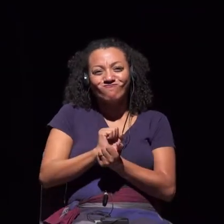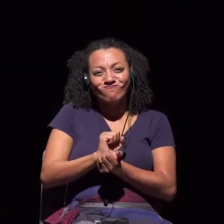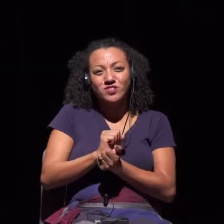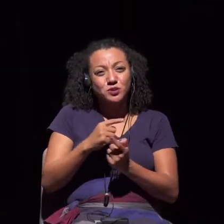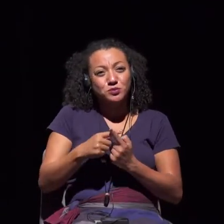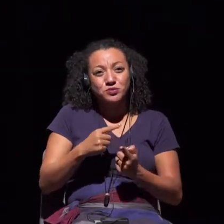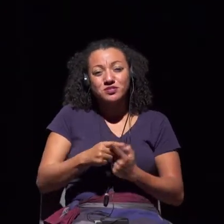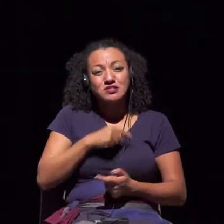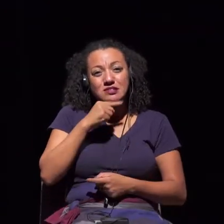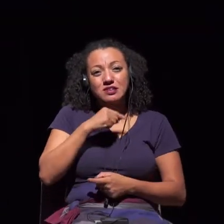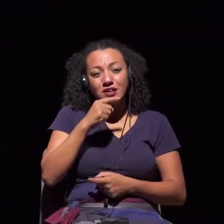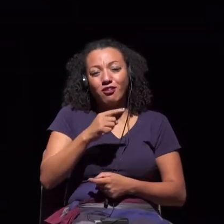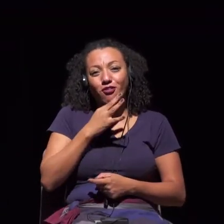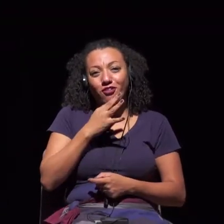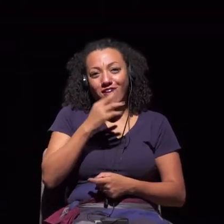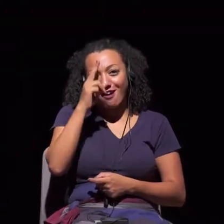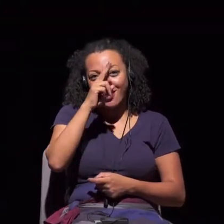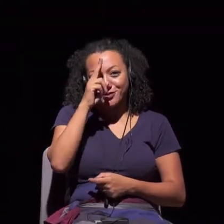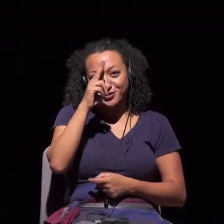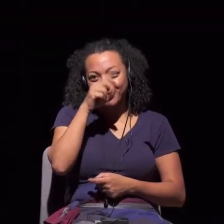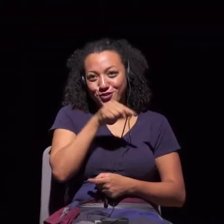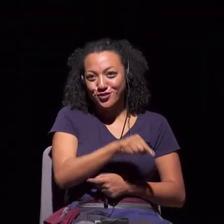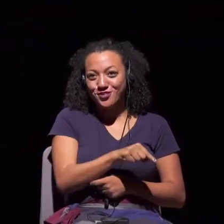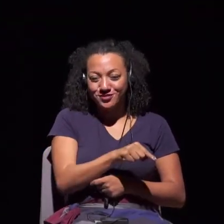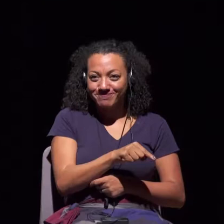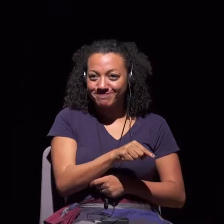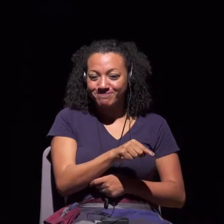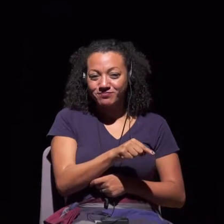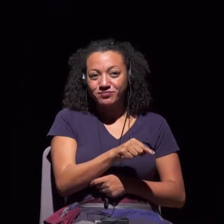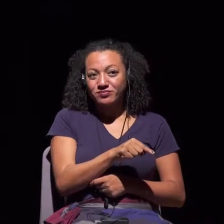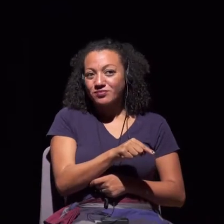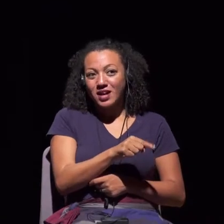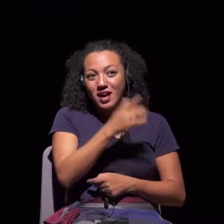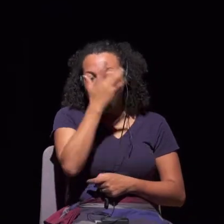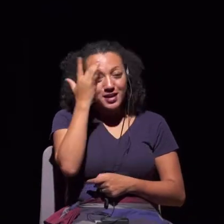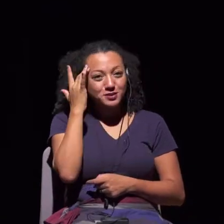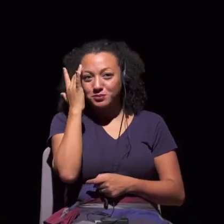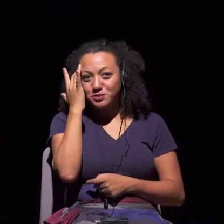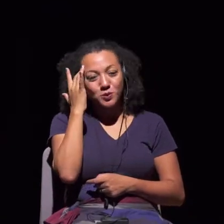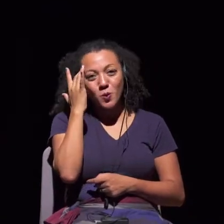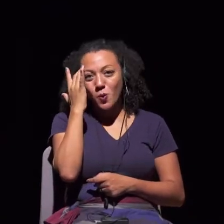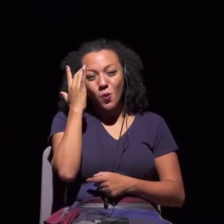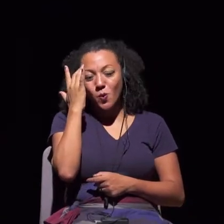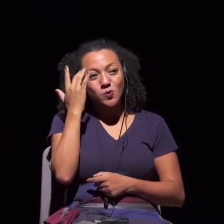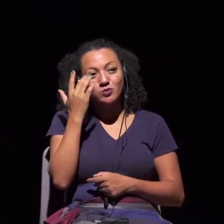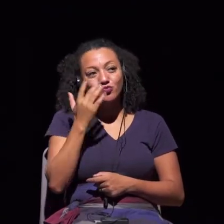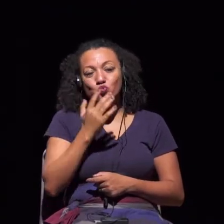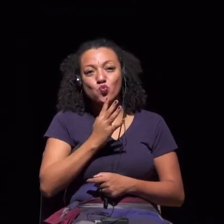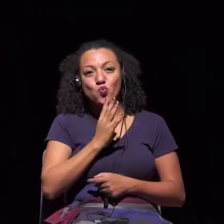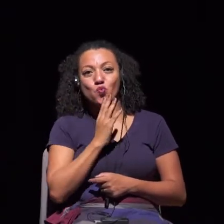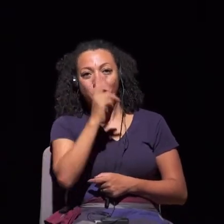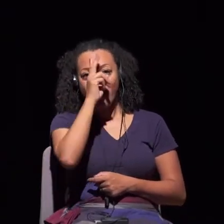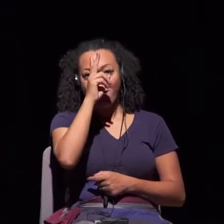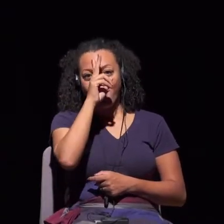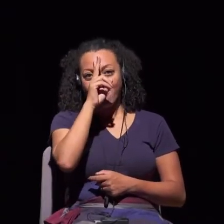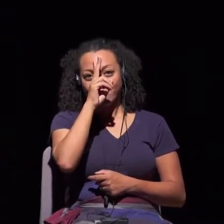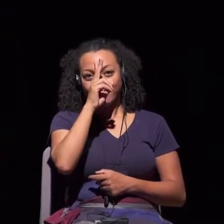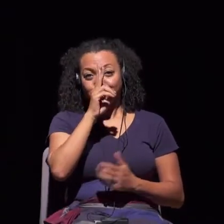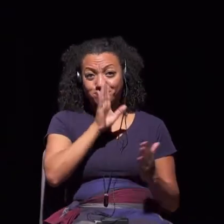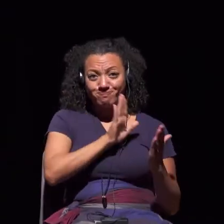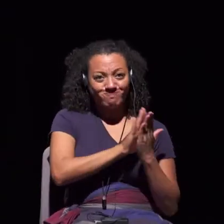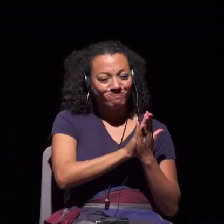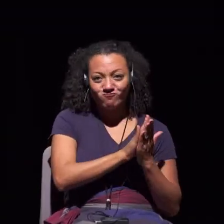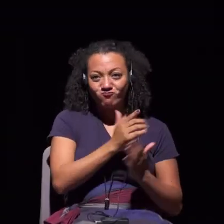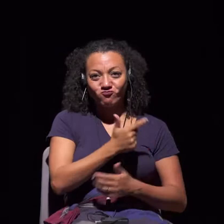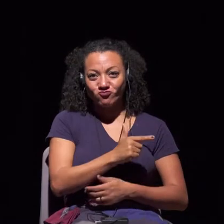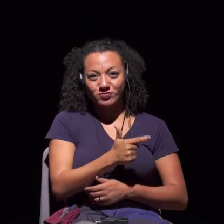directly addressed. And also for a lot of white Southerners, you know, there's also, because it's also a city which I think